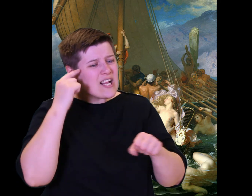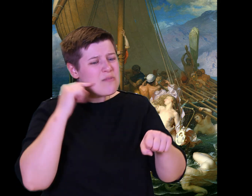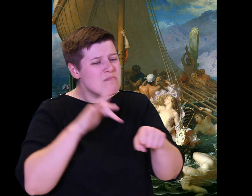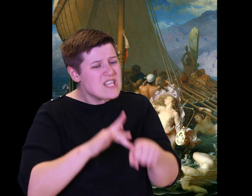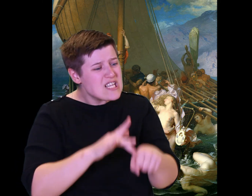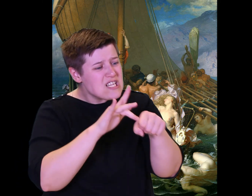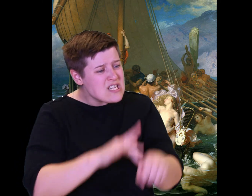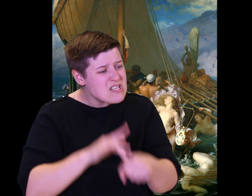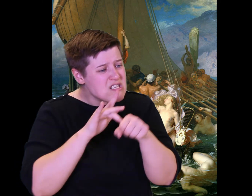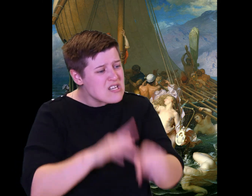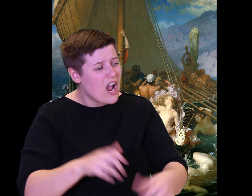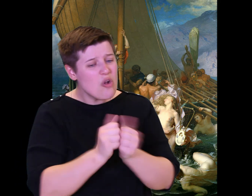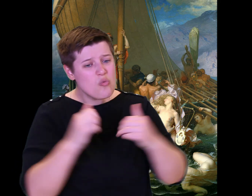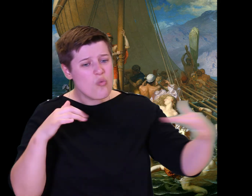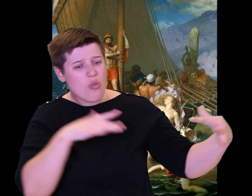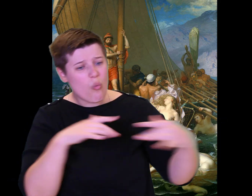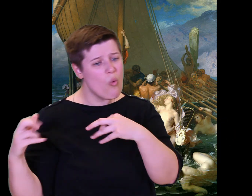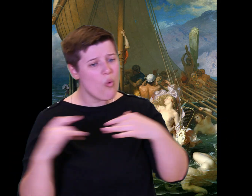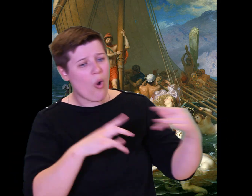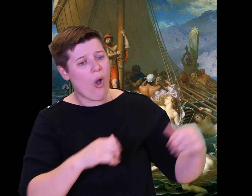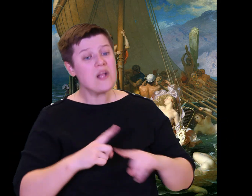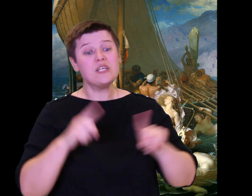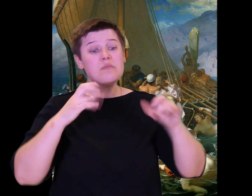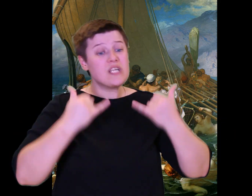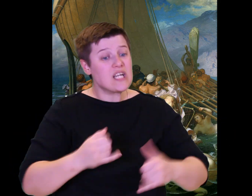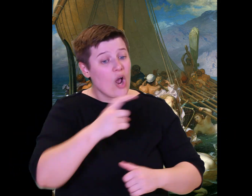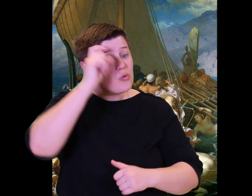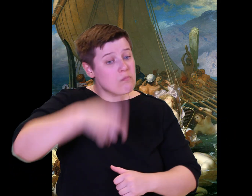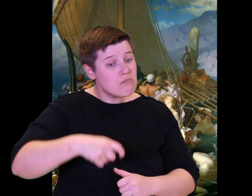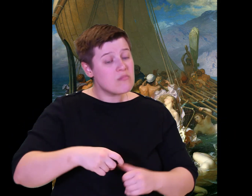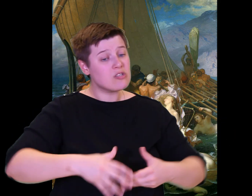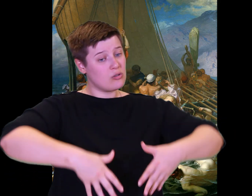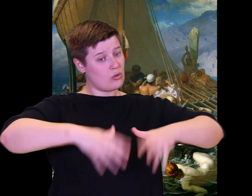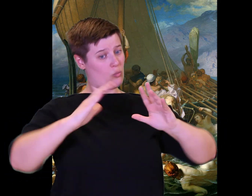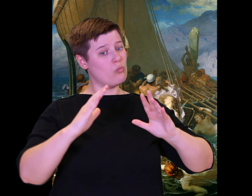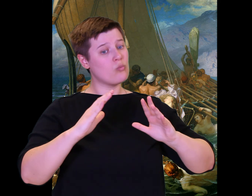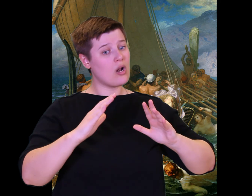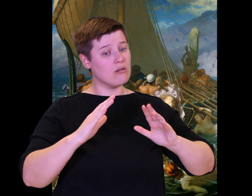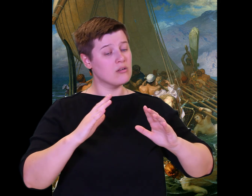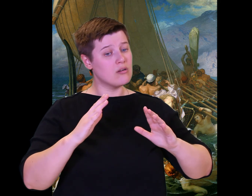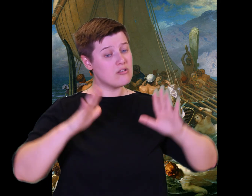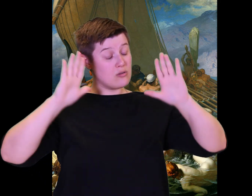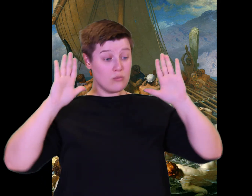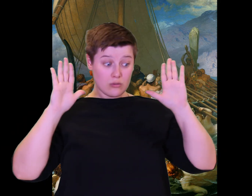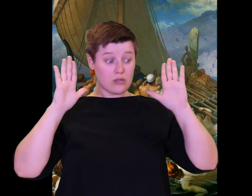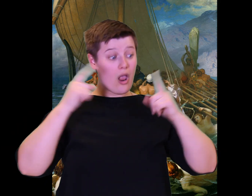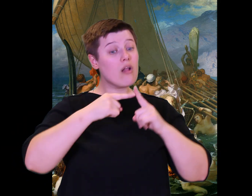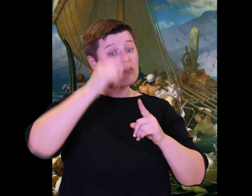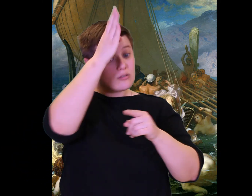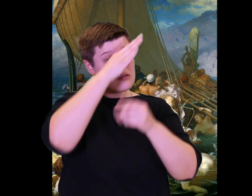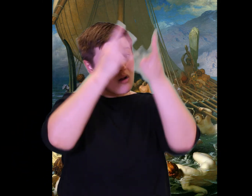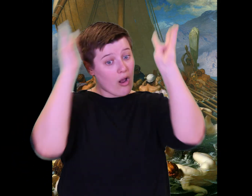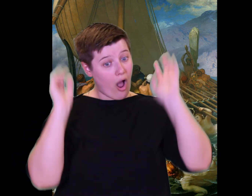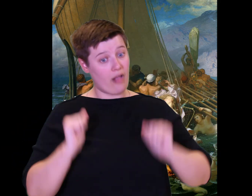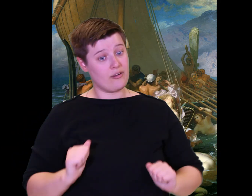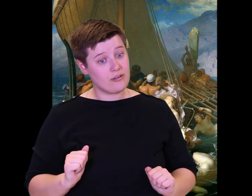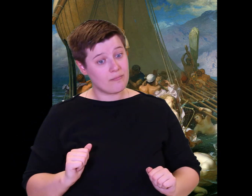and steer your ship alongside Scylla, since it is better if you lose 6 men than all of them.